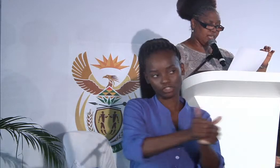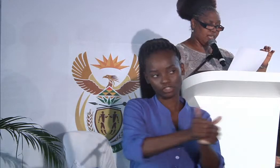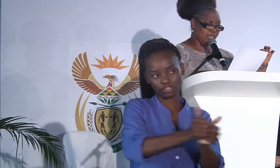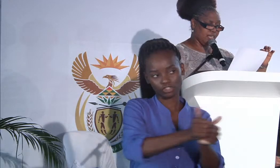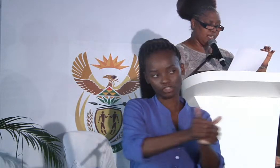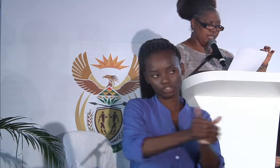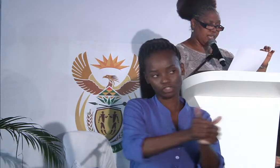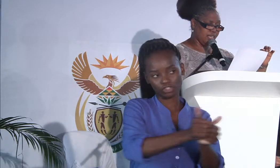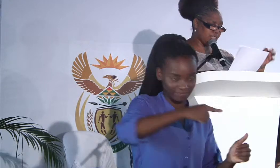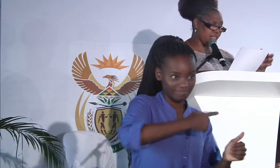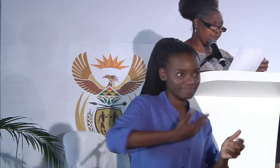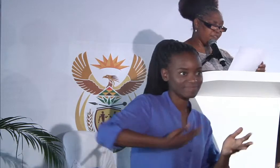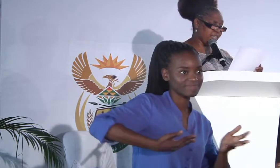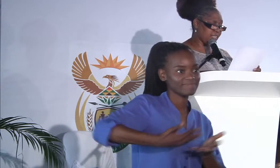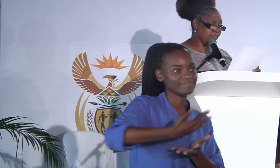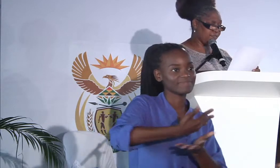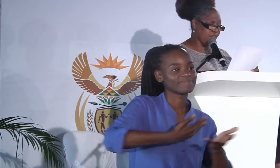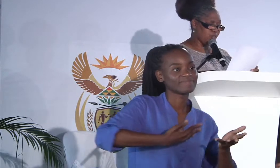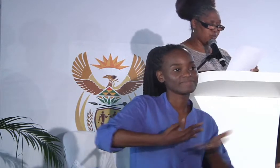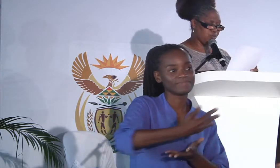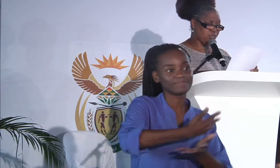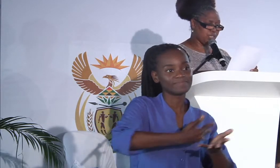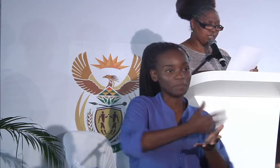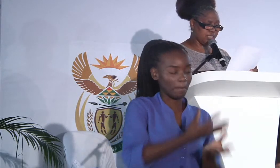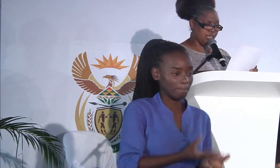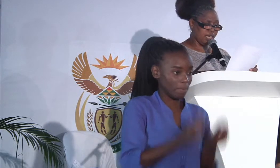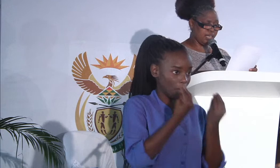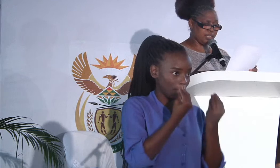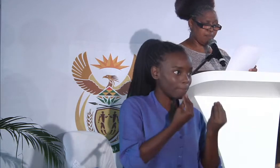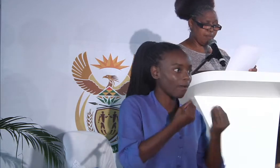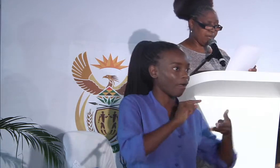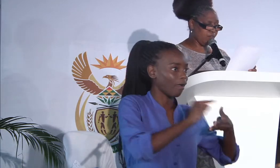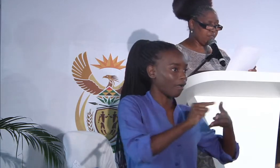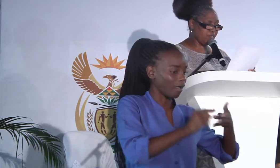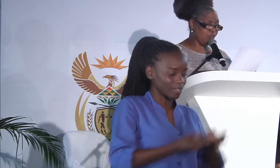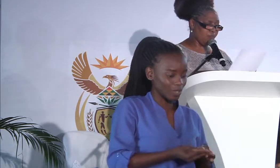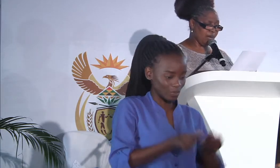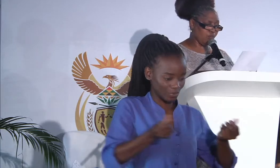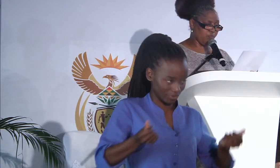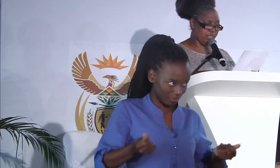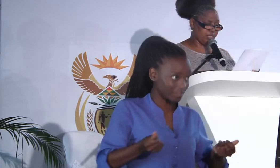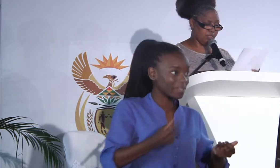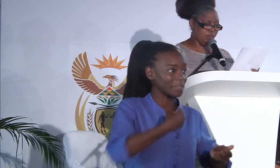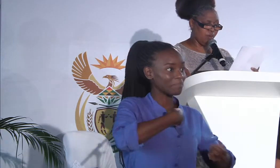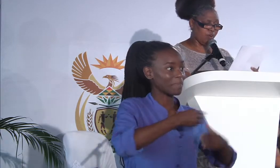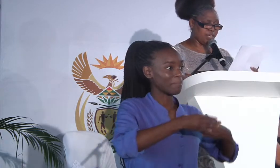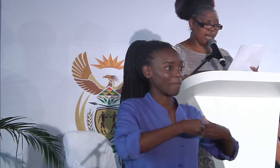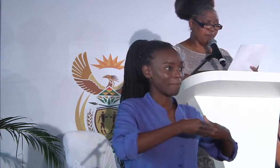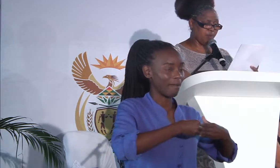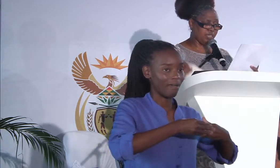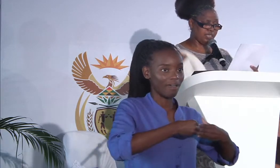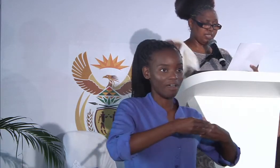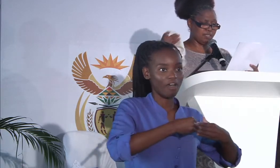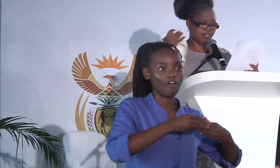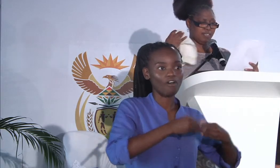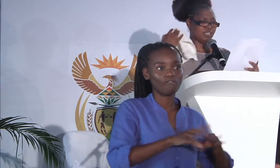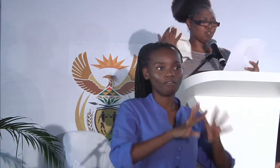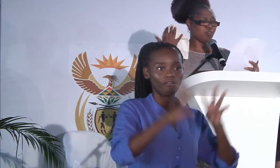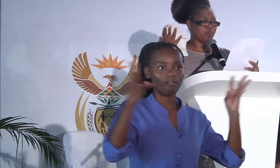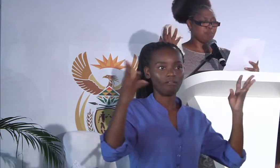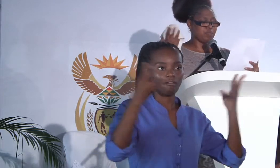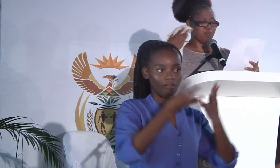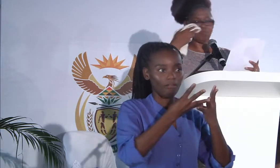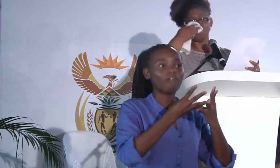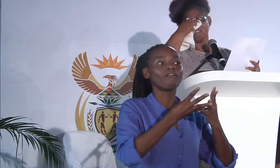we find most effective solutions. And as a member of the Global Commission on Drug Policy, that's not